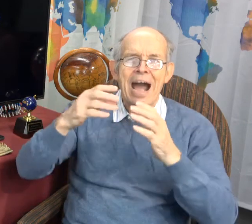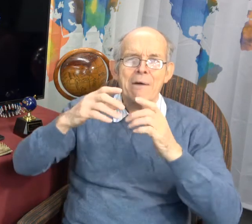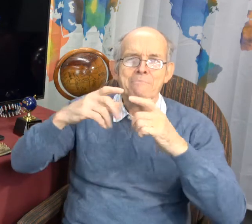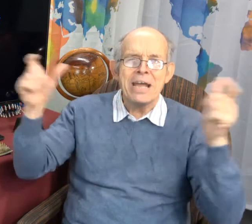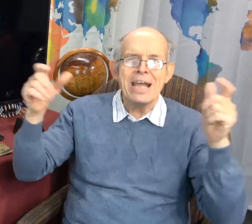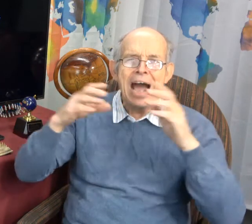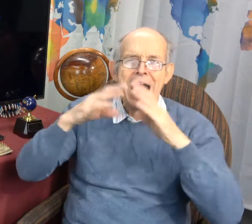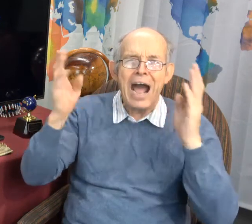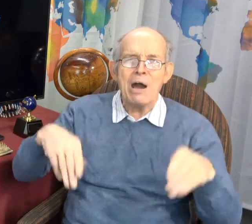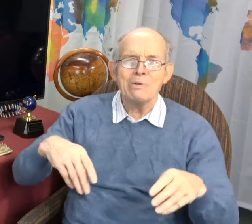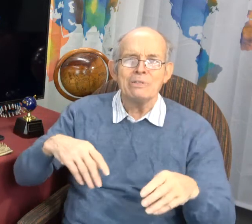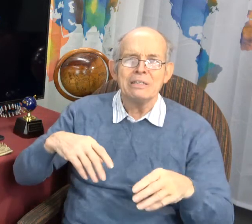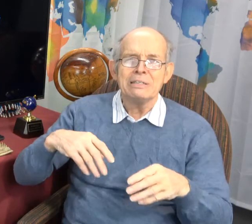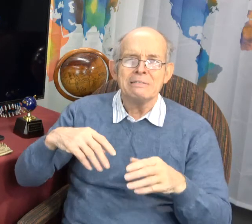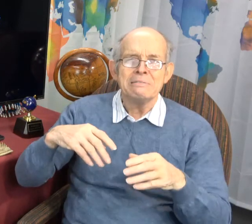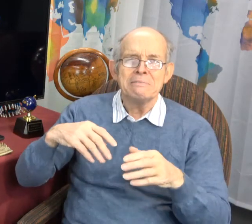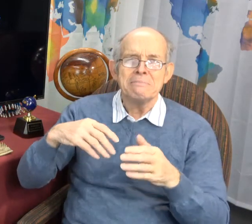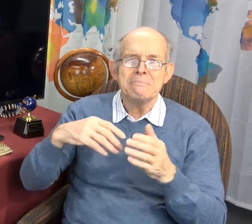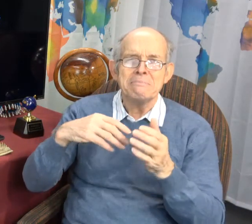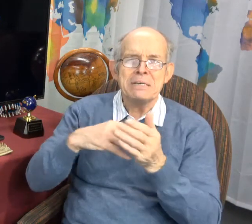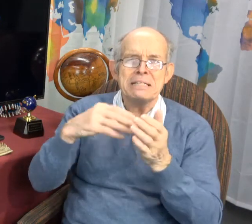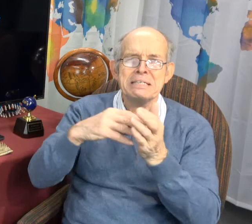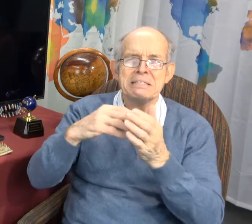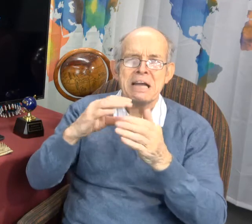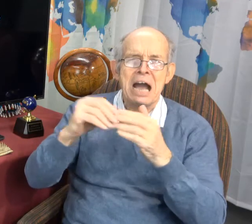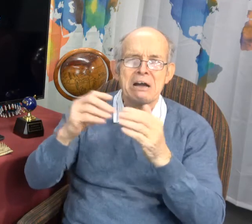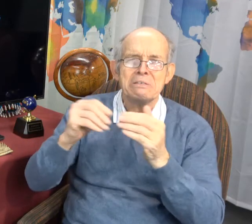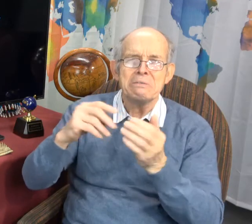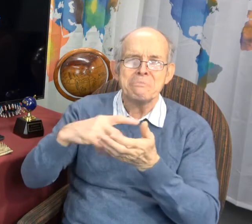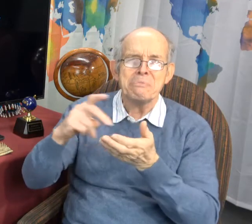We have million,